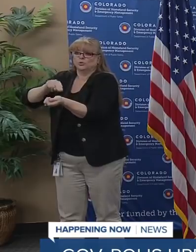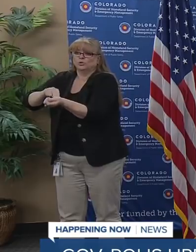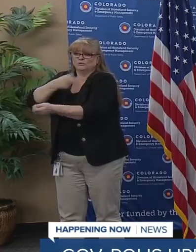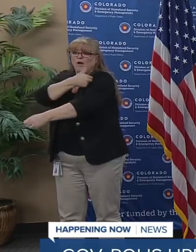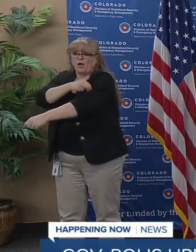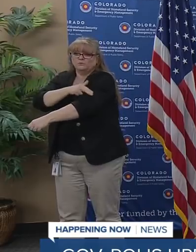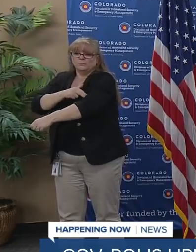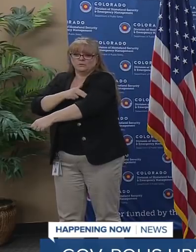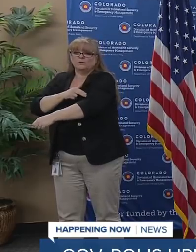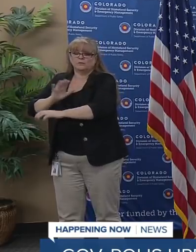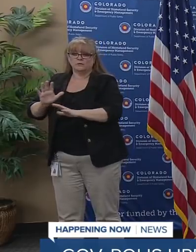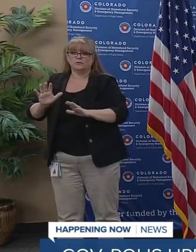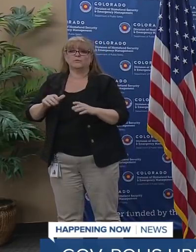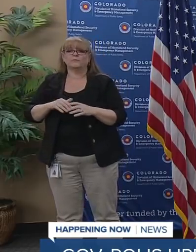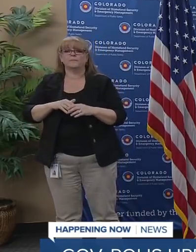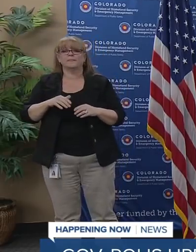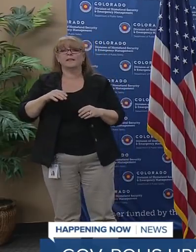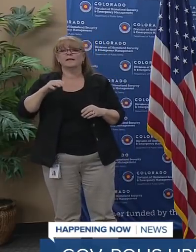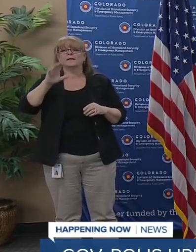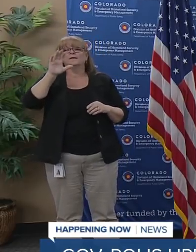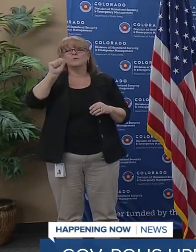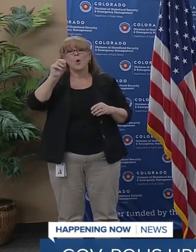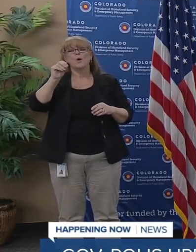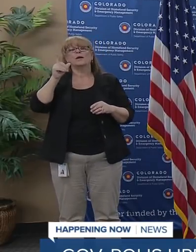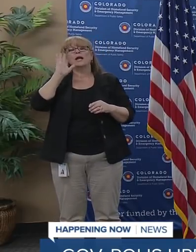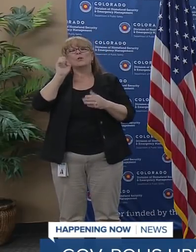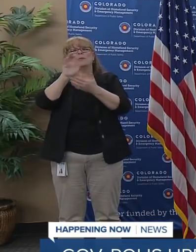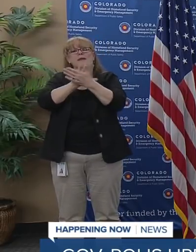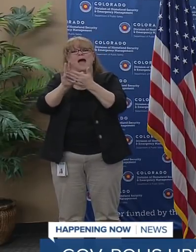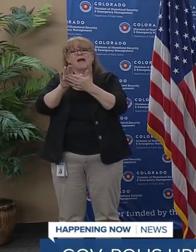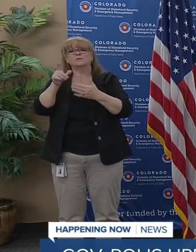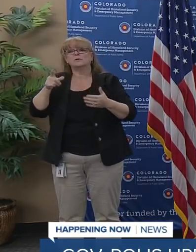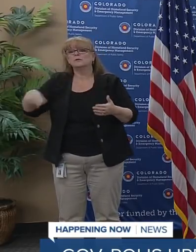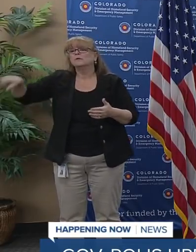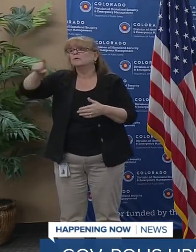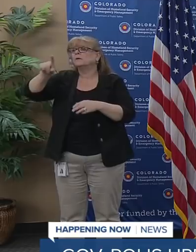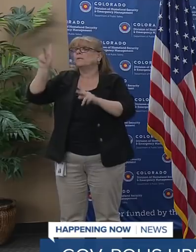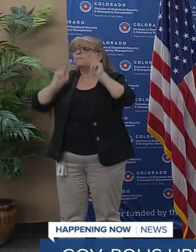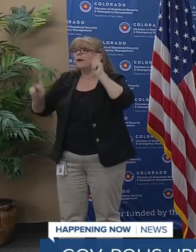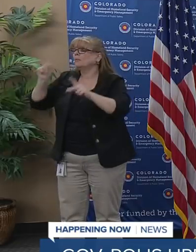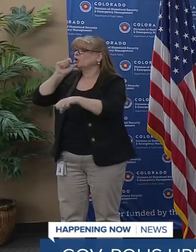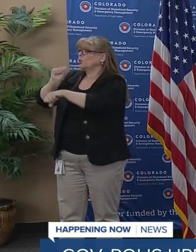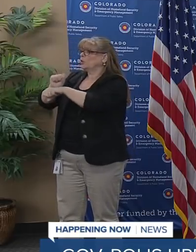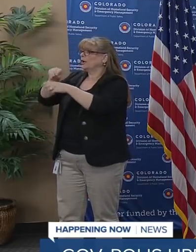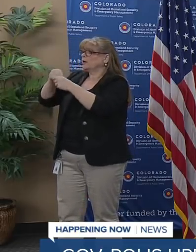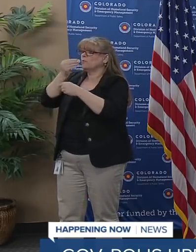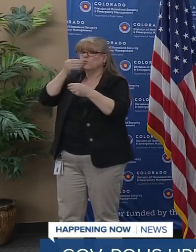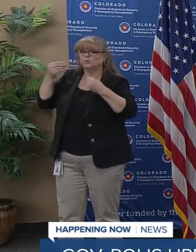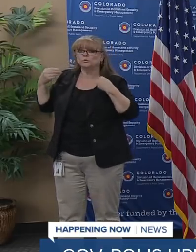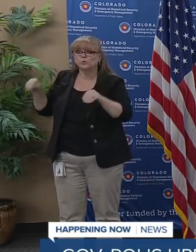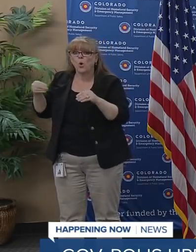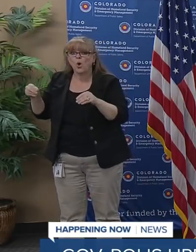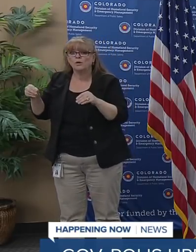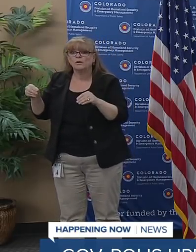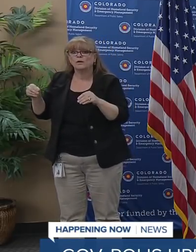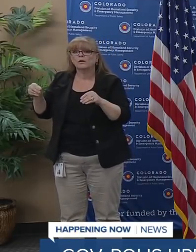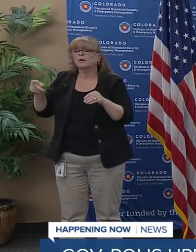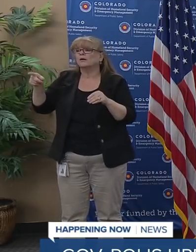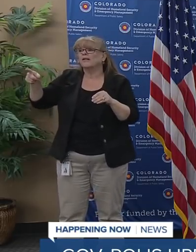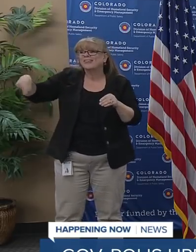like grocery workers and others that might be in exposure. But in your own home, in your own decision, it's about the right mask for the right